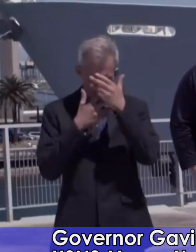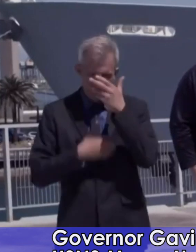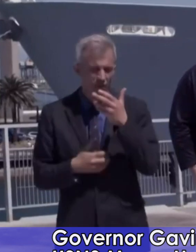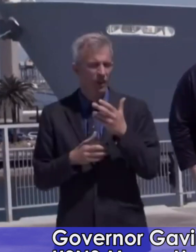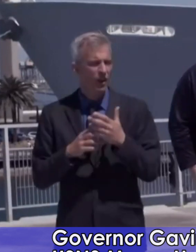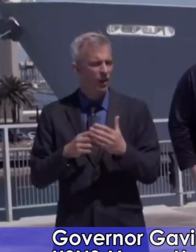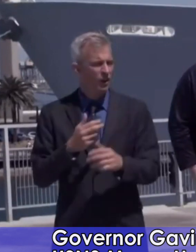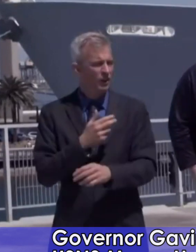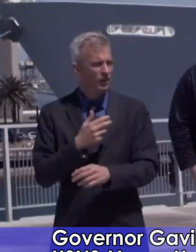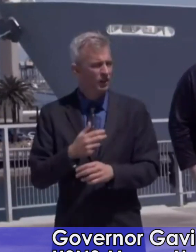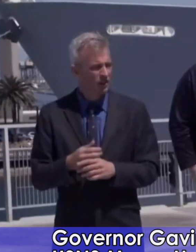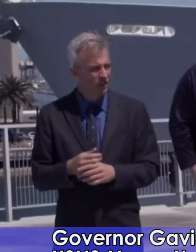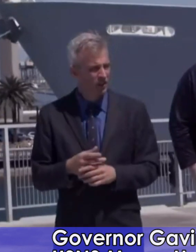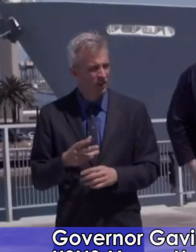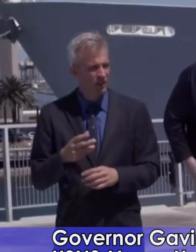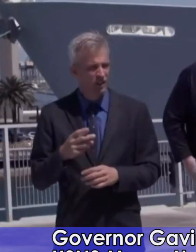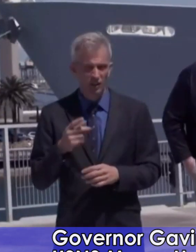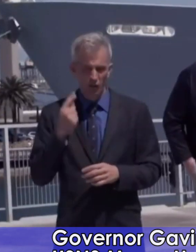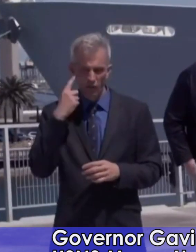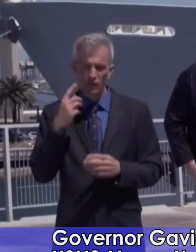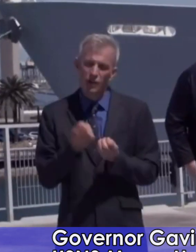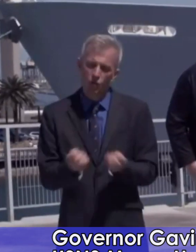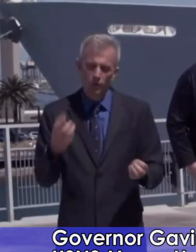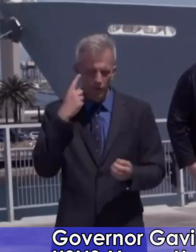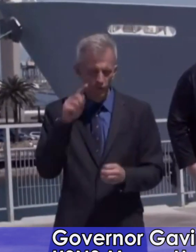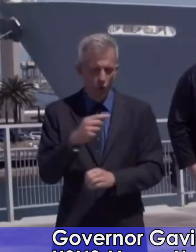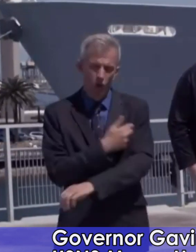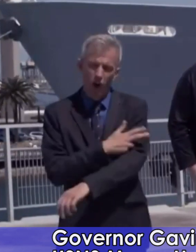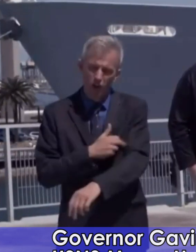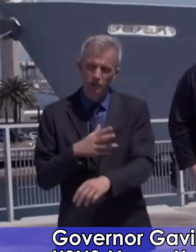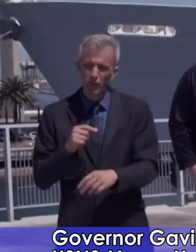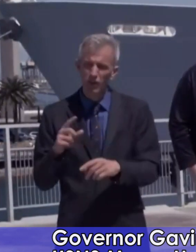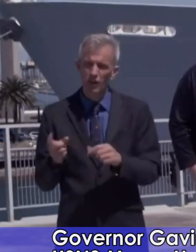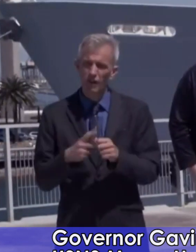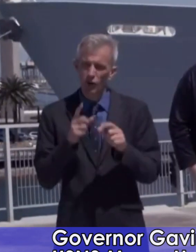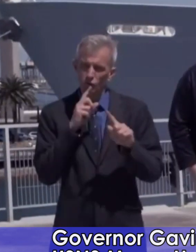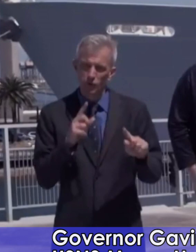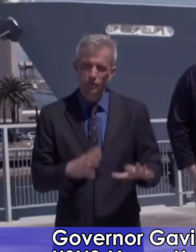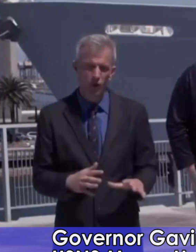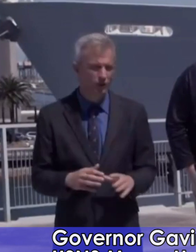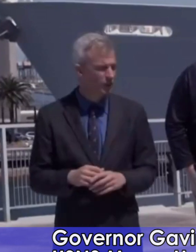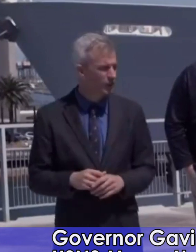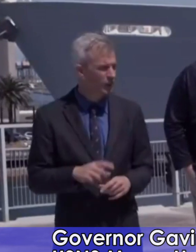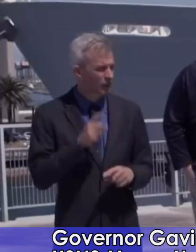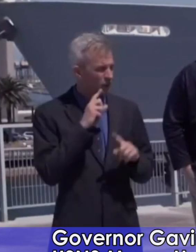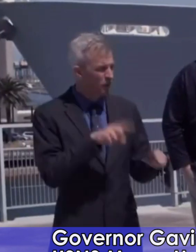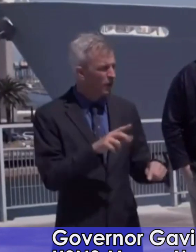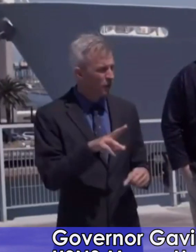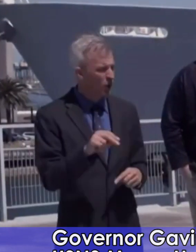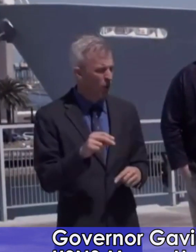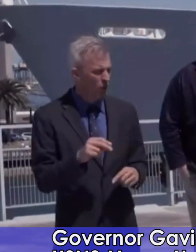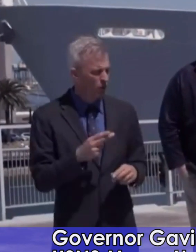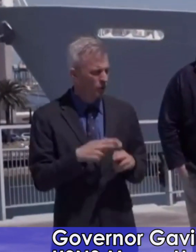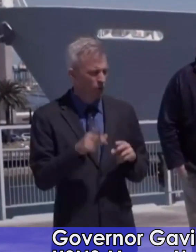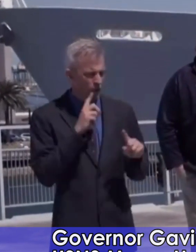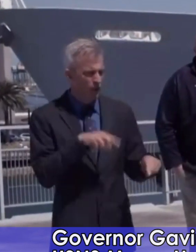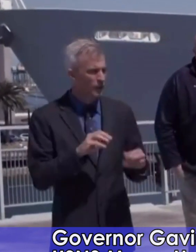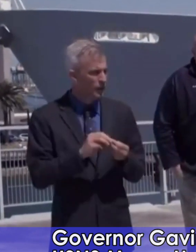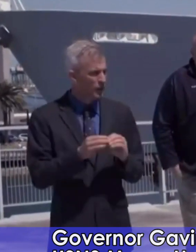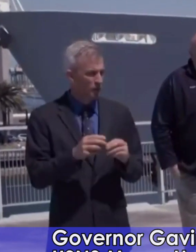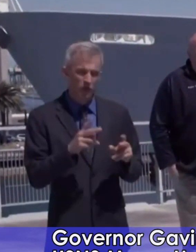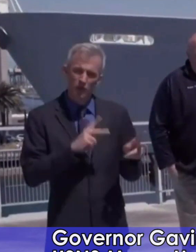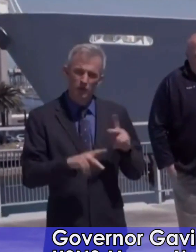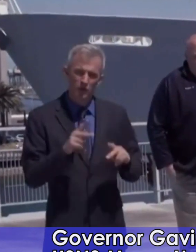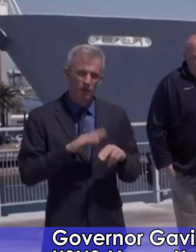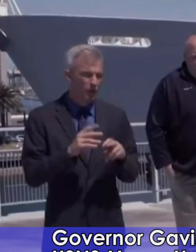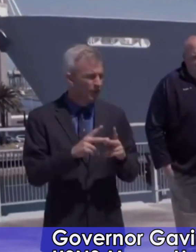first responders as the surge comes? No, is the short answer. The number of personnel on those sites is a small